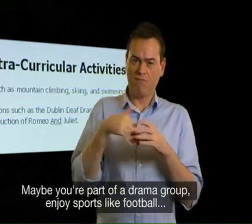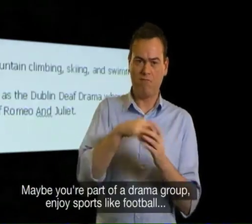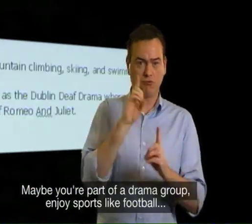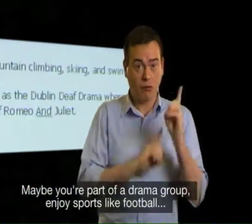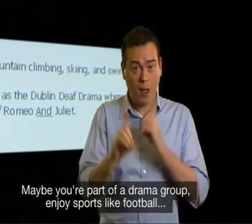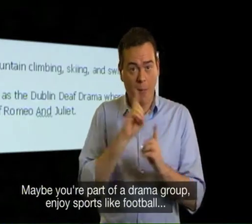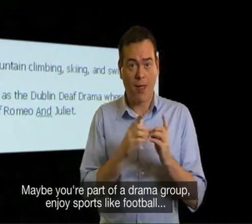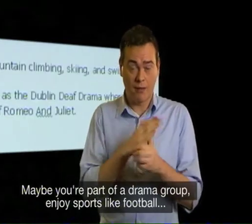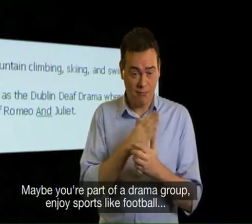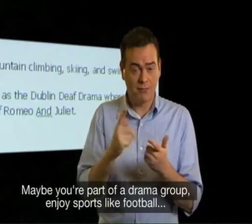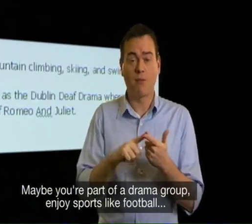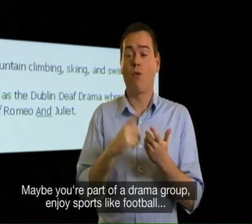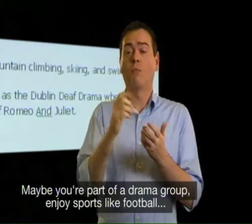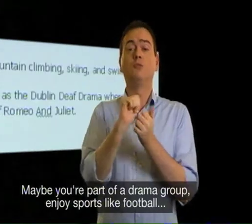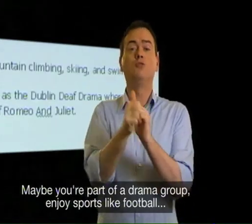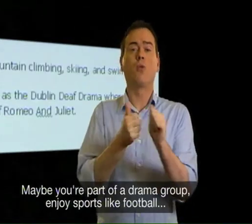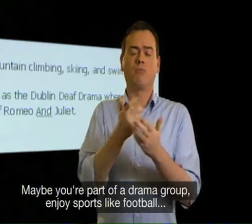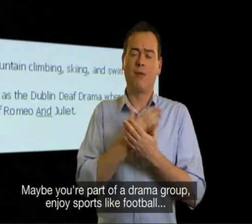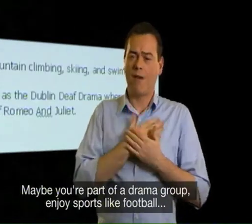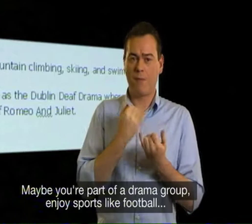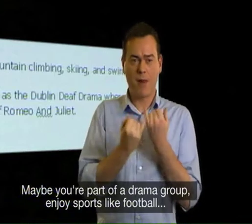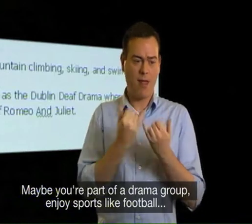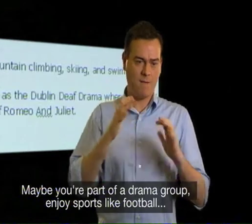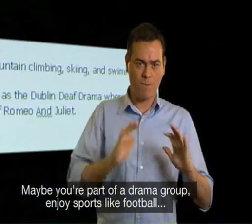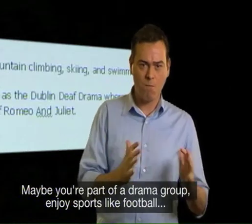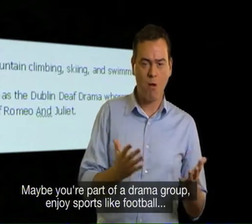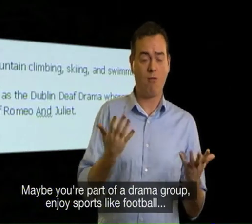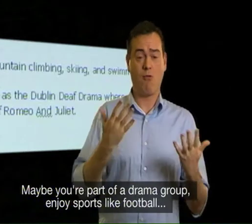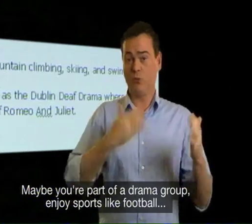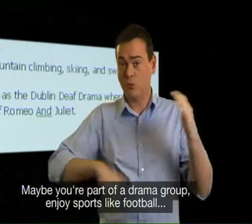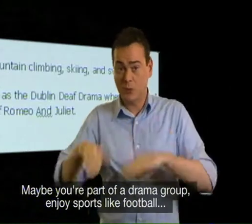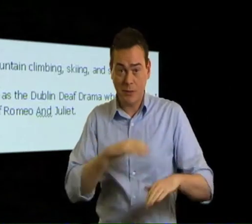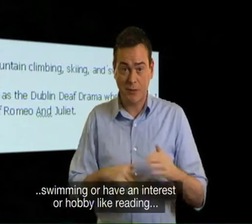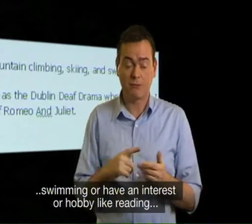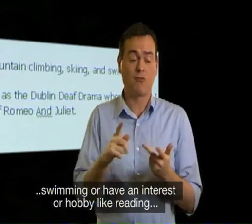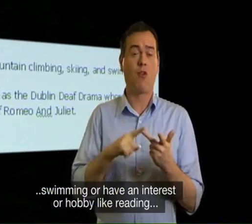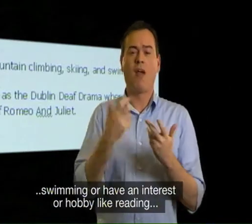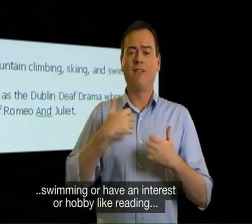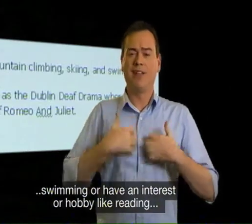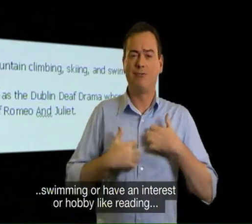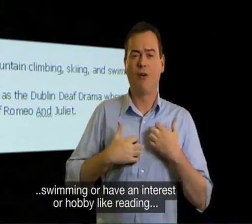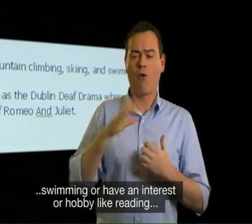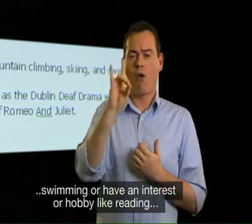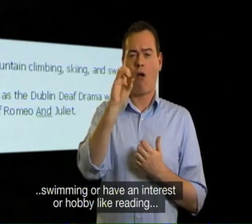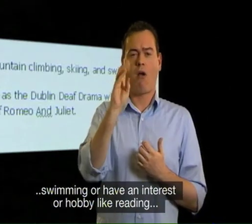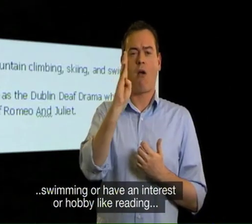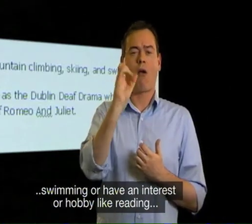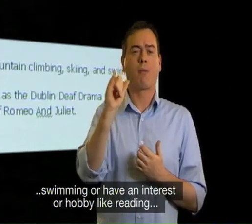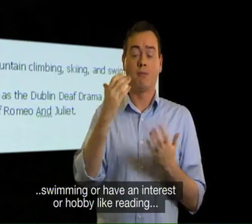Maybe you're part of a drama group. Enjoy sports like playing football, swimming, or have an interest or hobby like